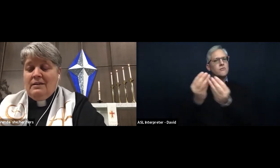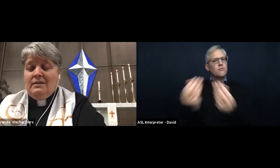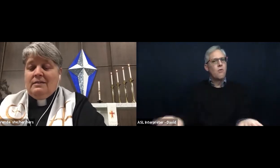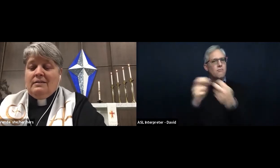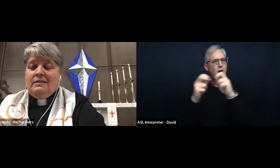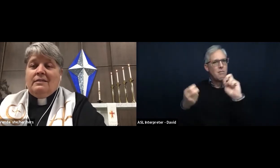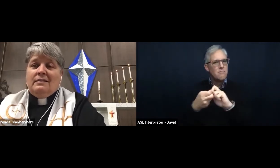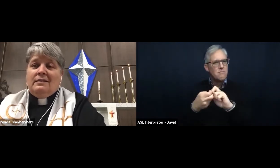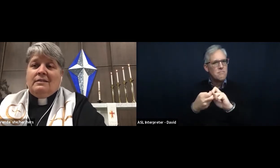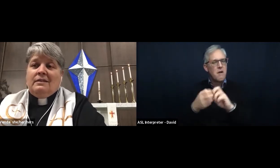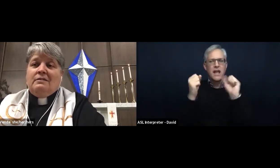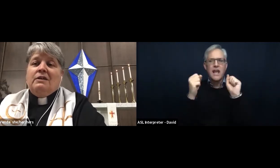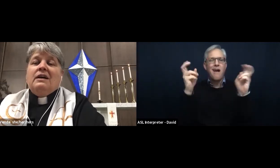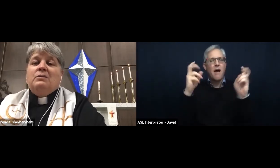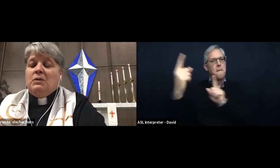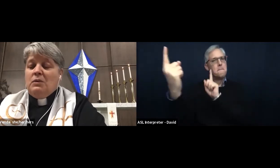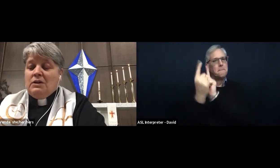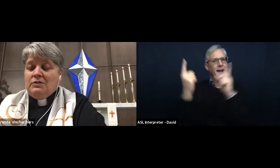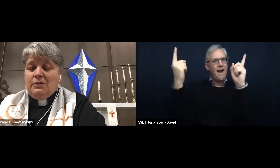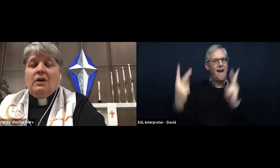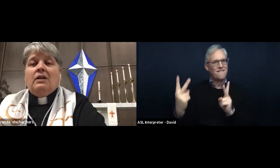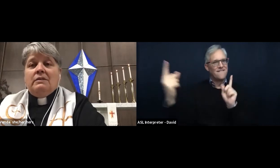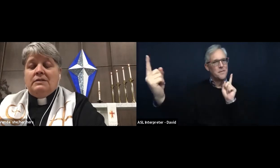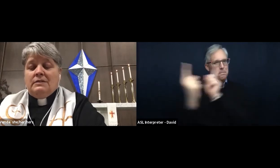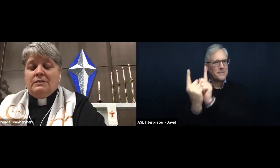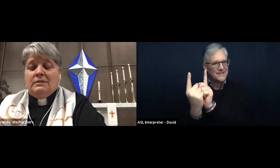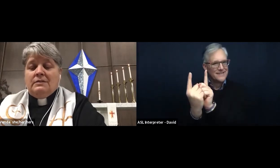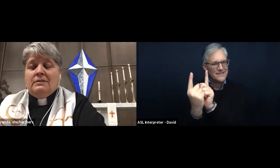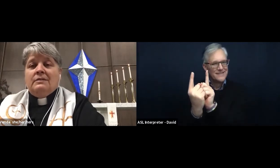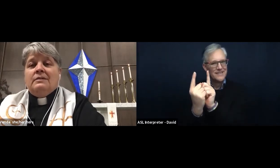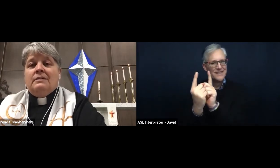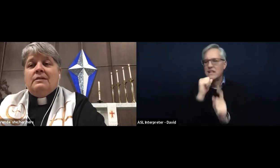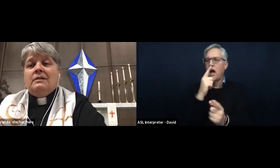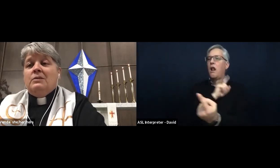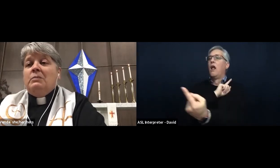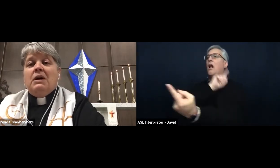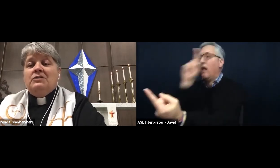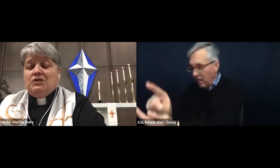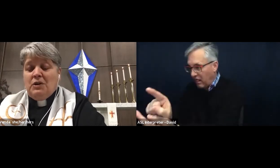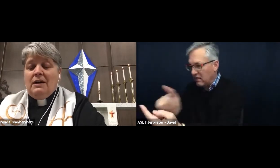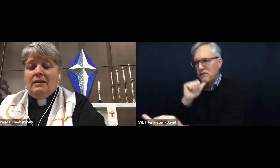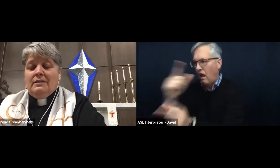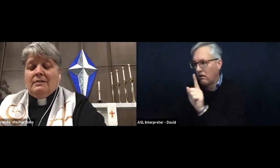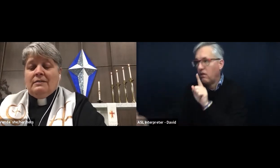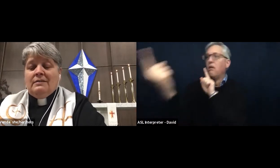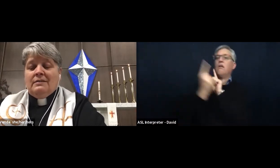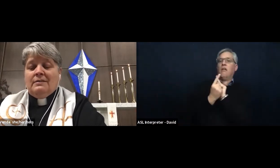partway and find what works for all of us. We must